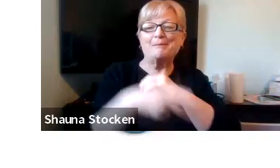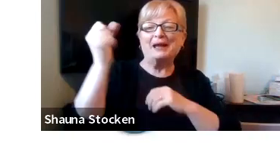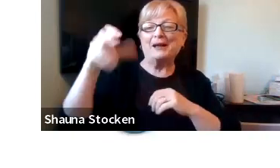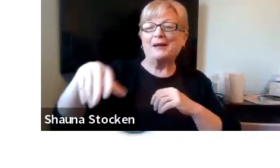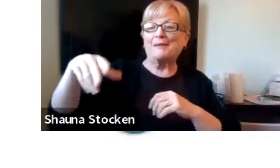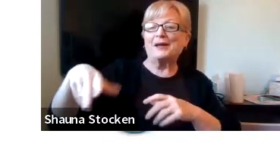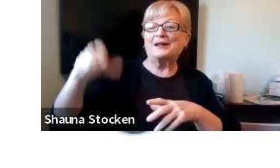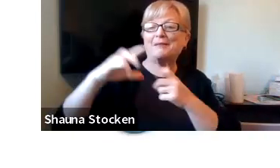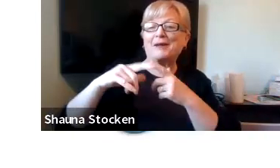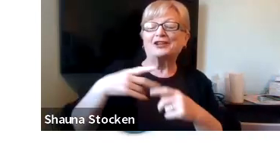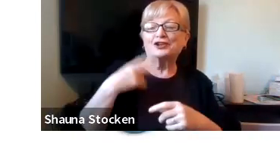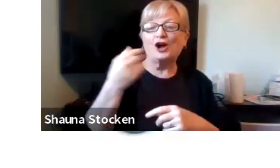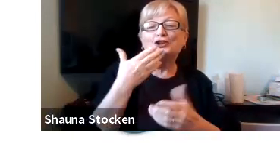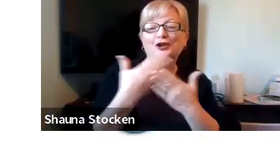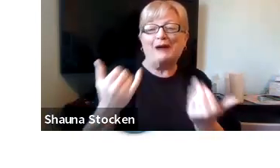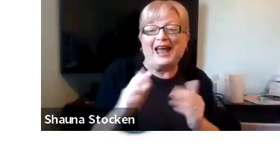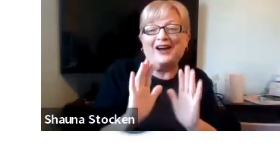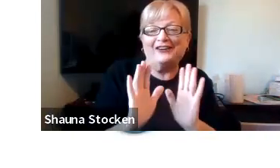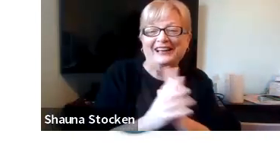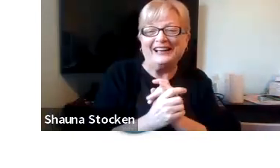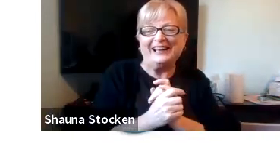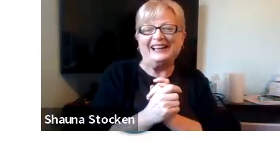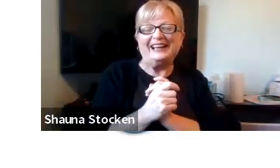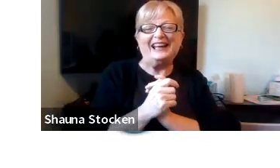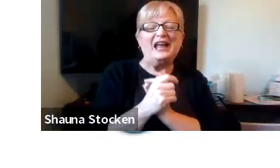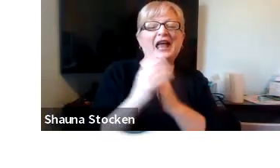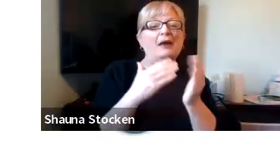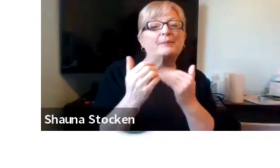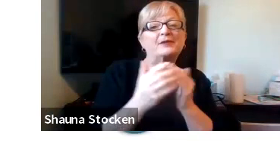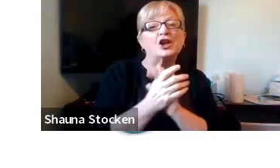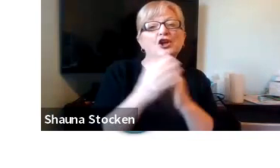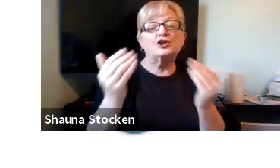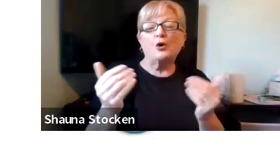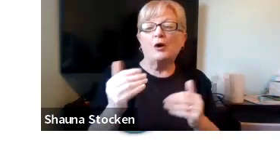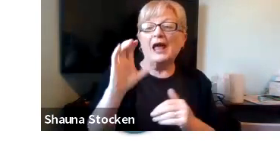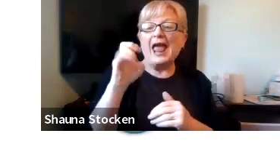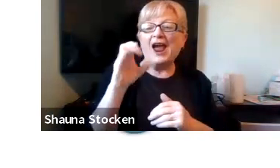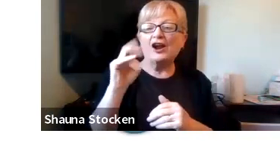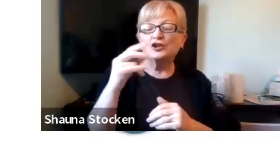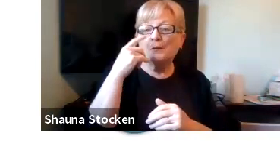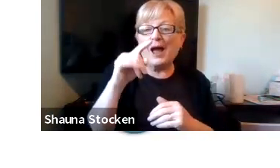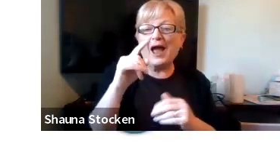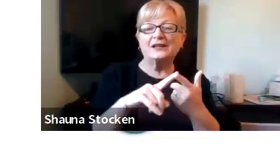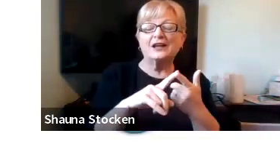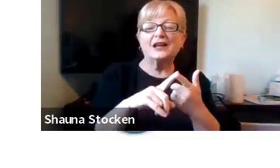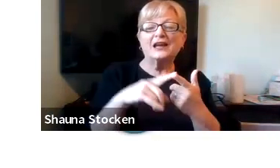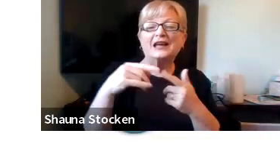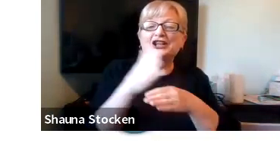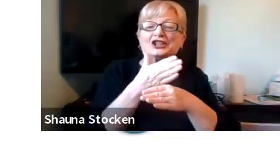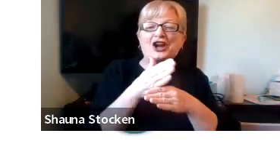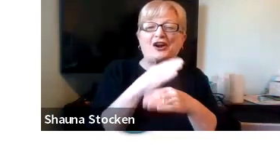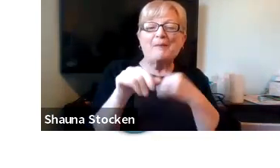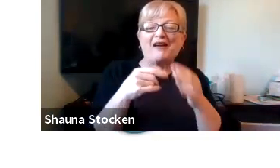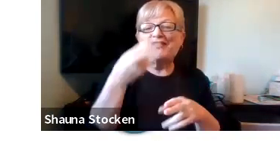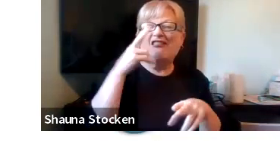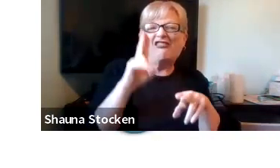He's being good right now, but and then would you mind, Erin, sharing the fun